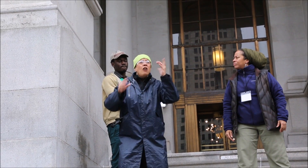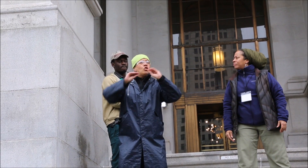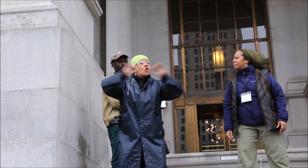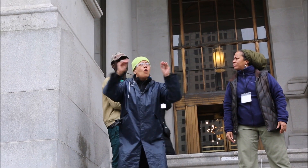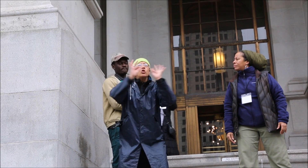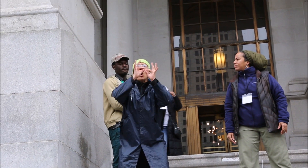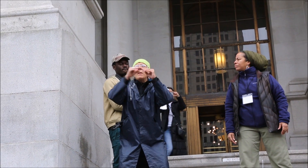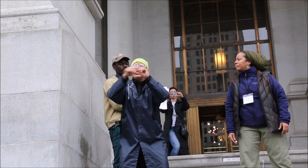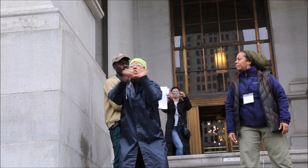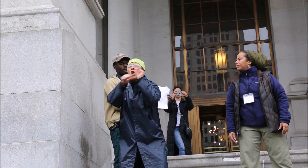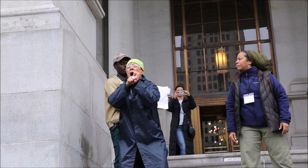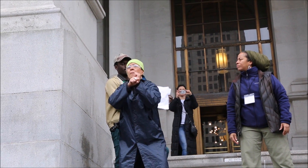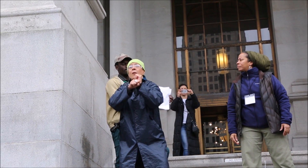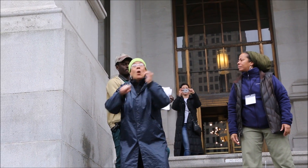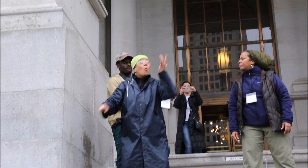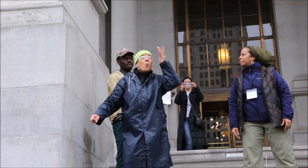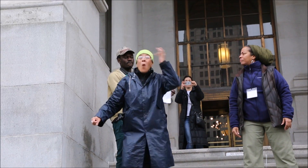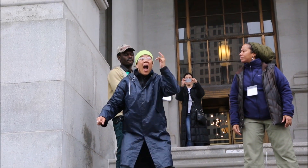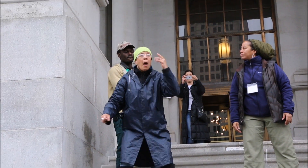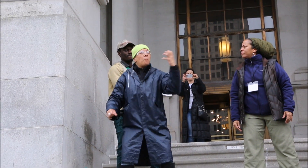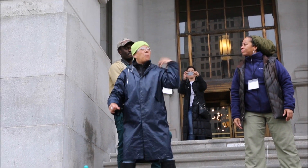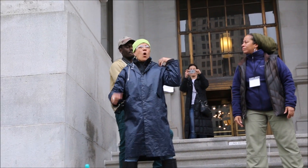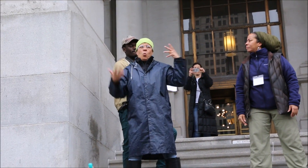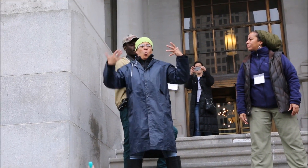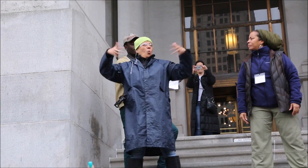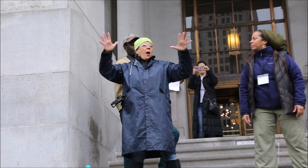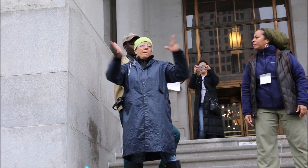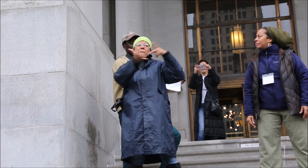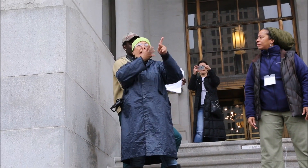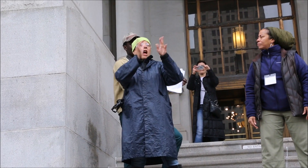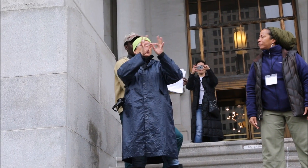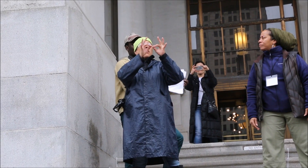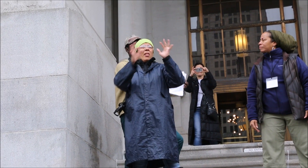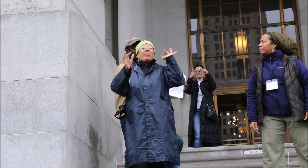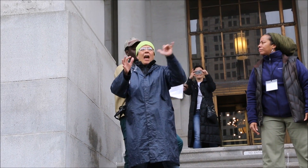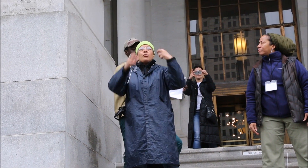have been no improvements to communication access. No! No!